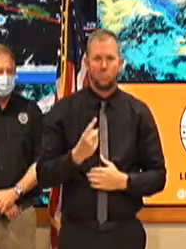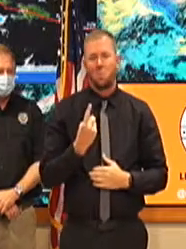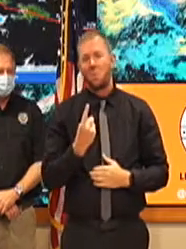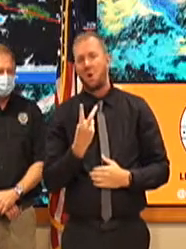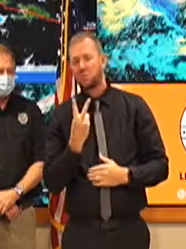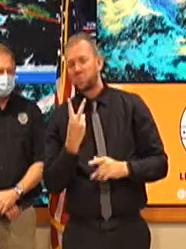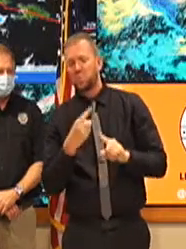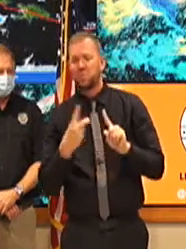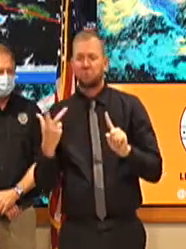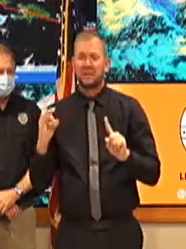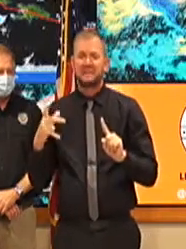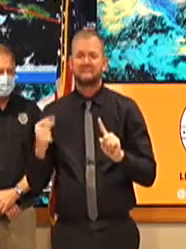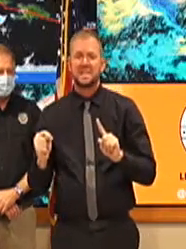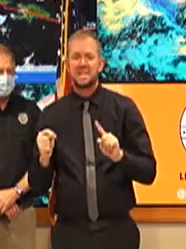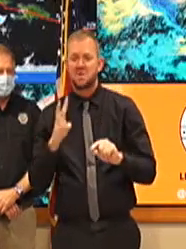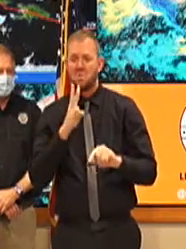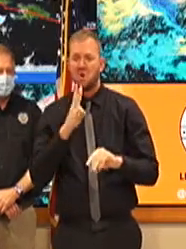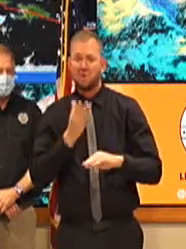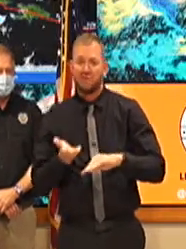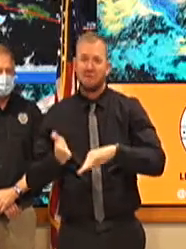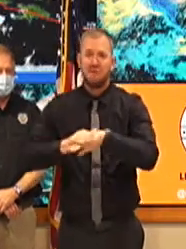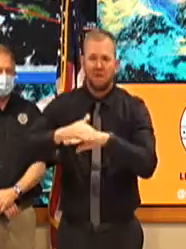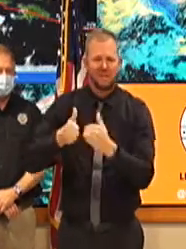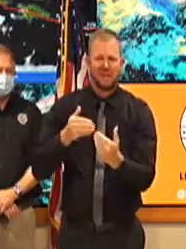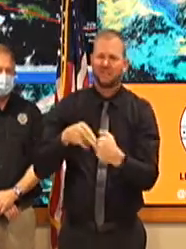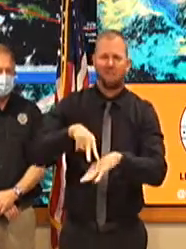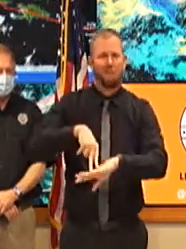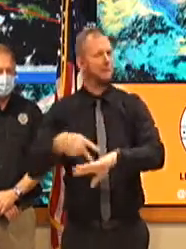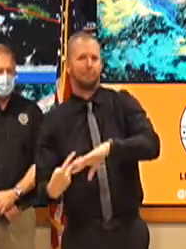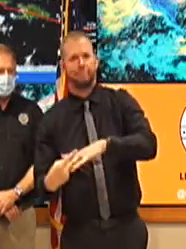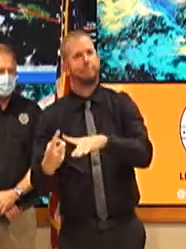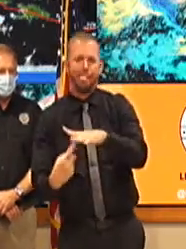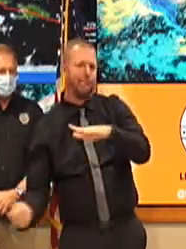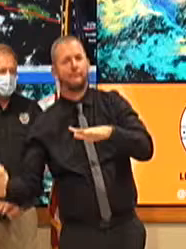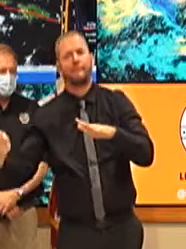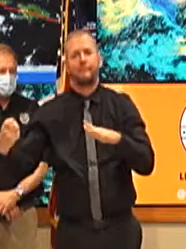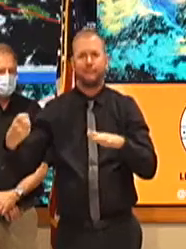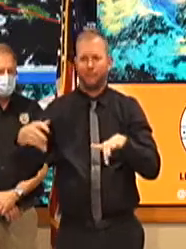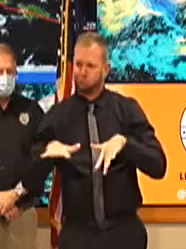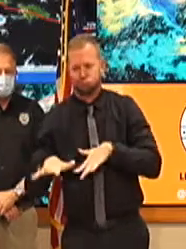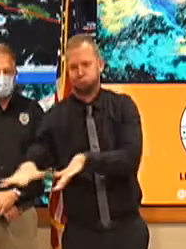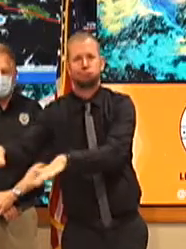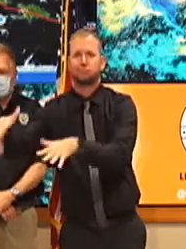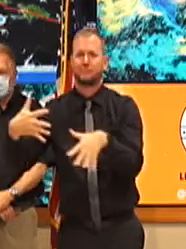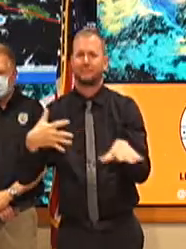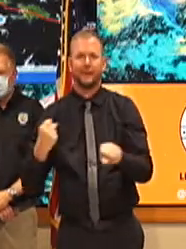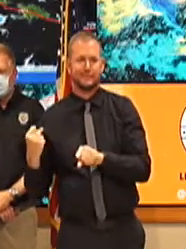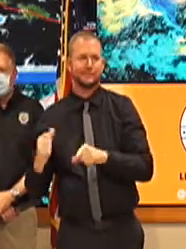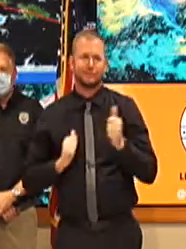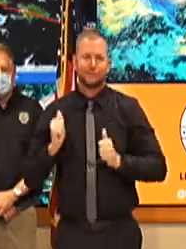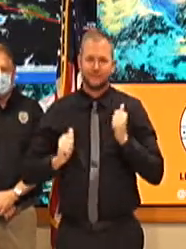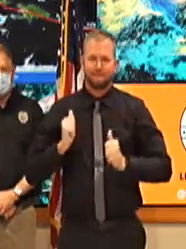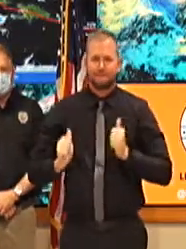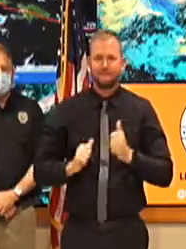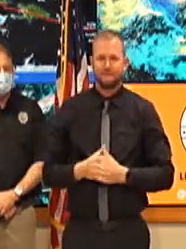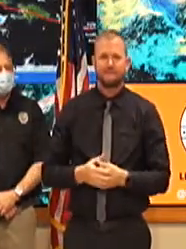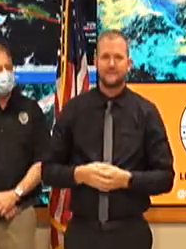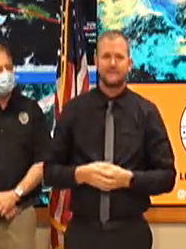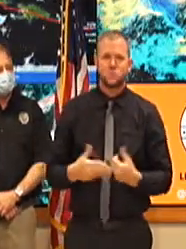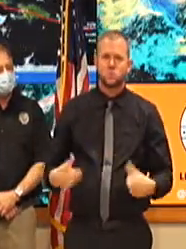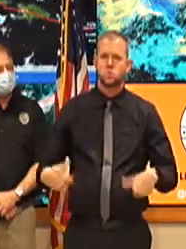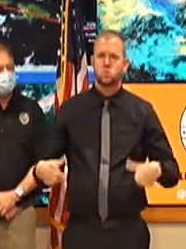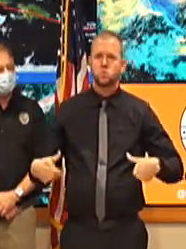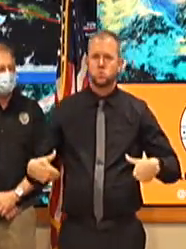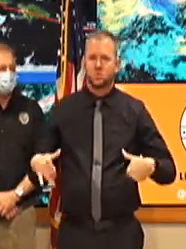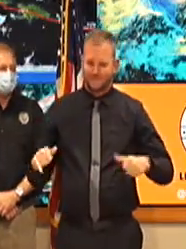It's enough to float your car away. 3 to 6 feet will drown you and your pets. It could cause mass destruction of property,